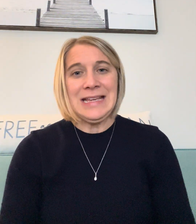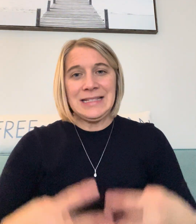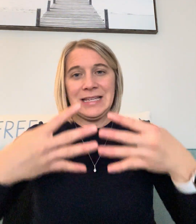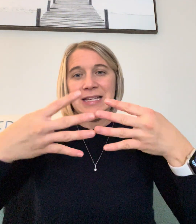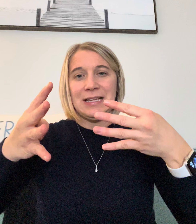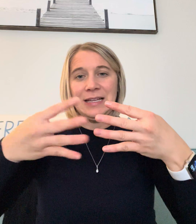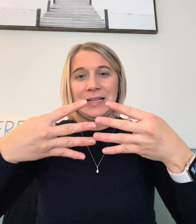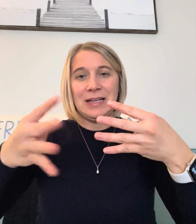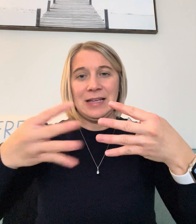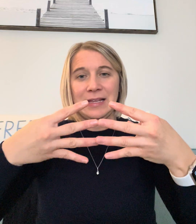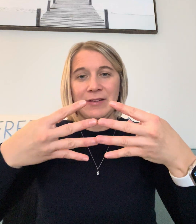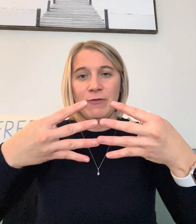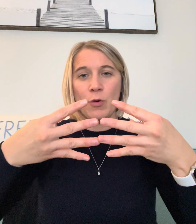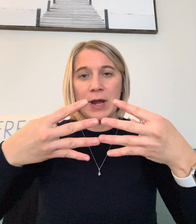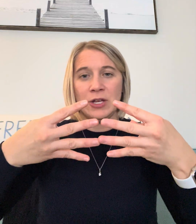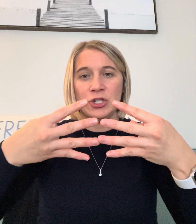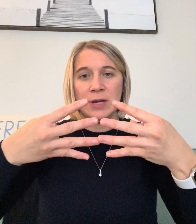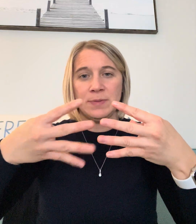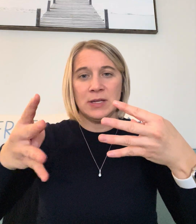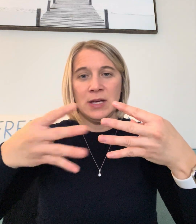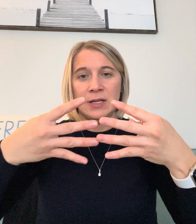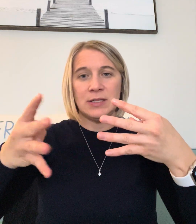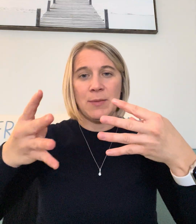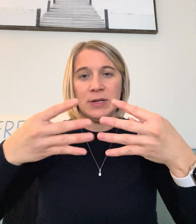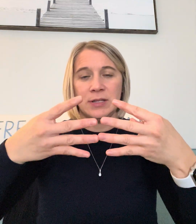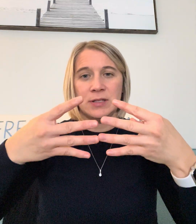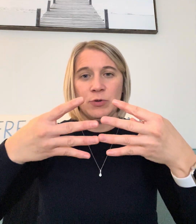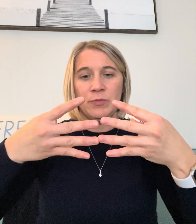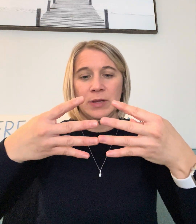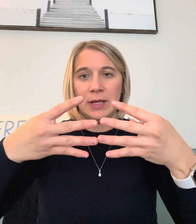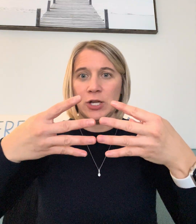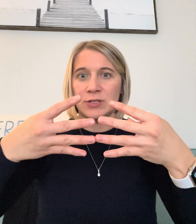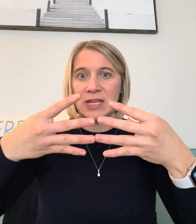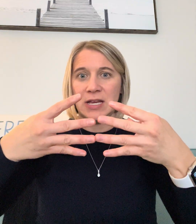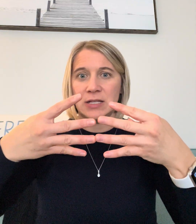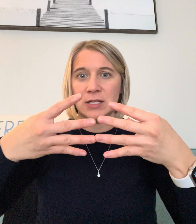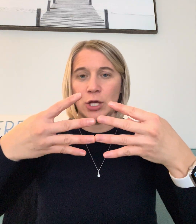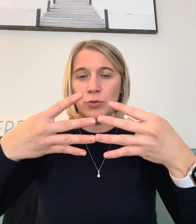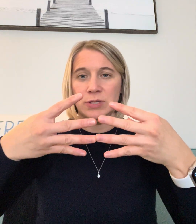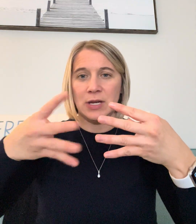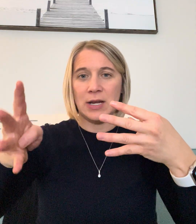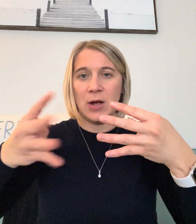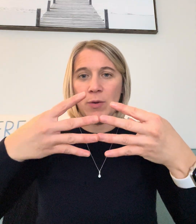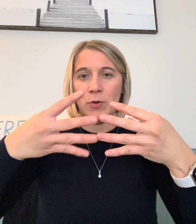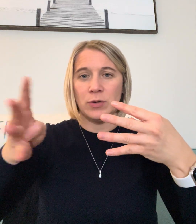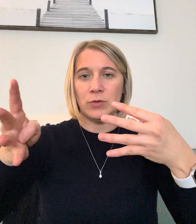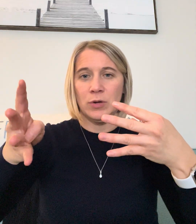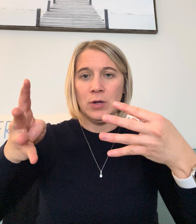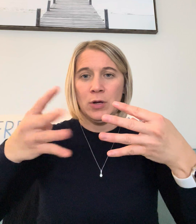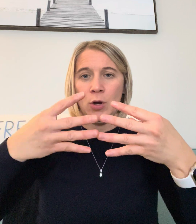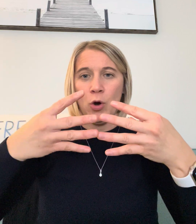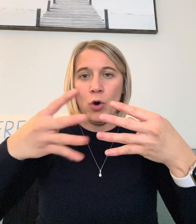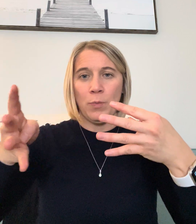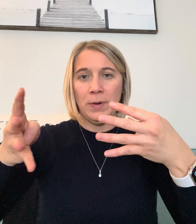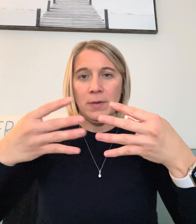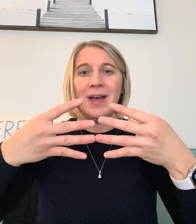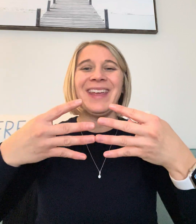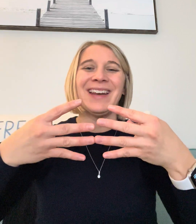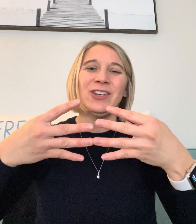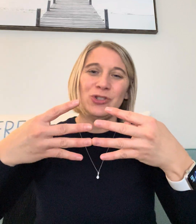Gate, 4 hand shapes. Dominant does the movement, like here's a gate, it's closed, and now I'm going to open again 2